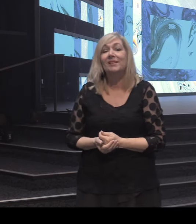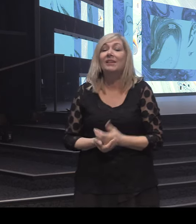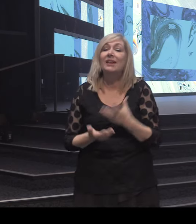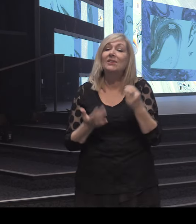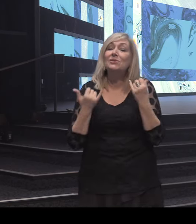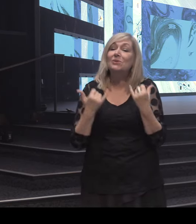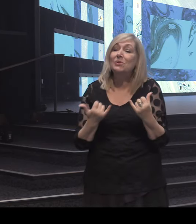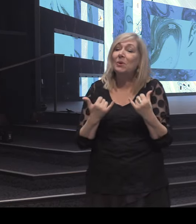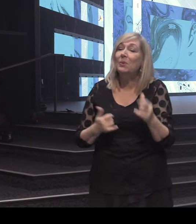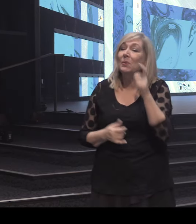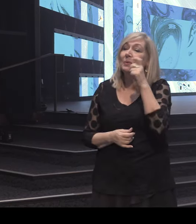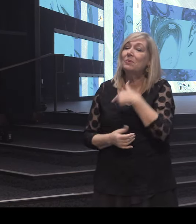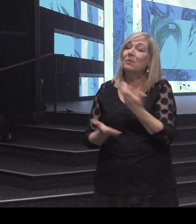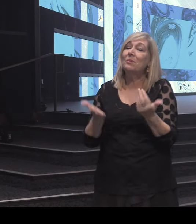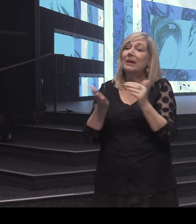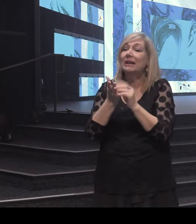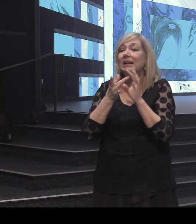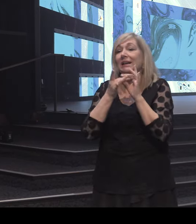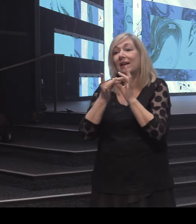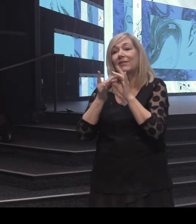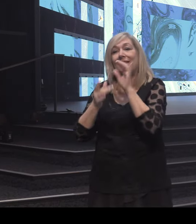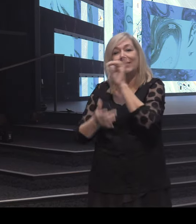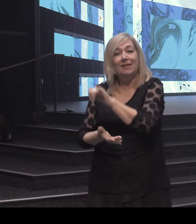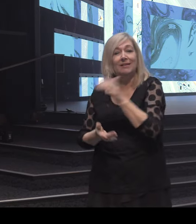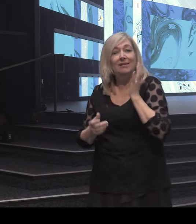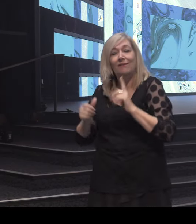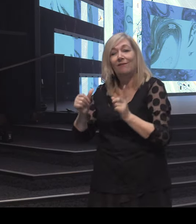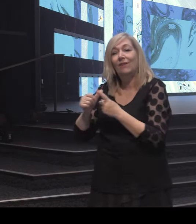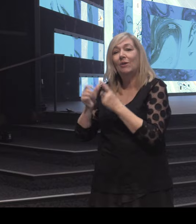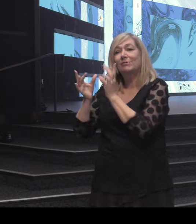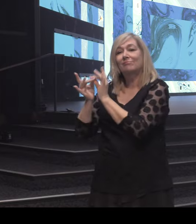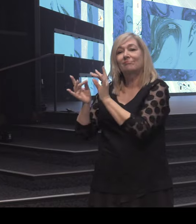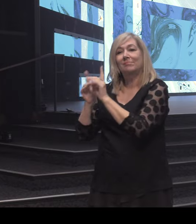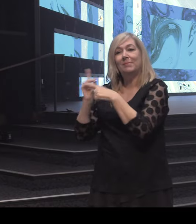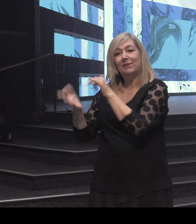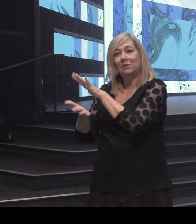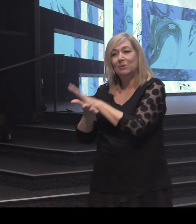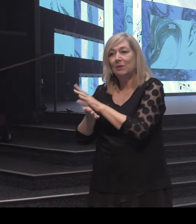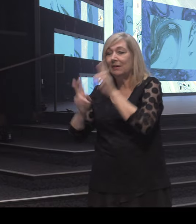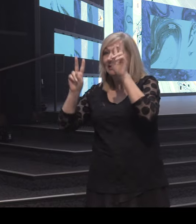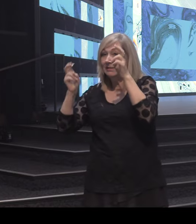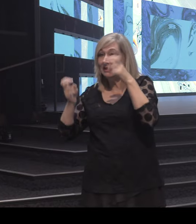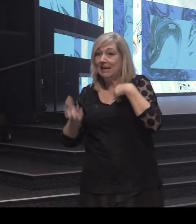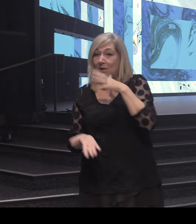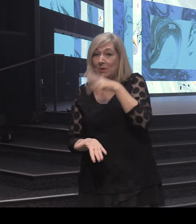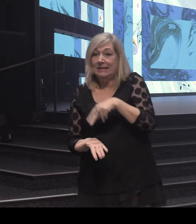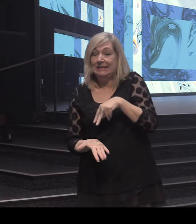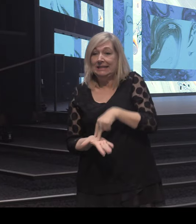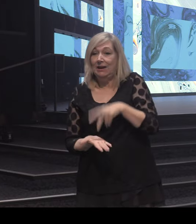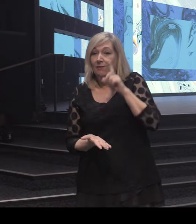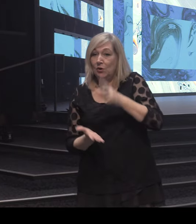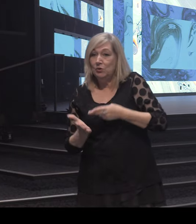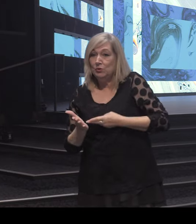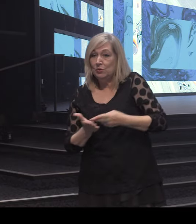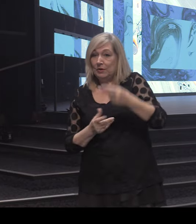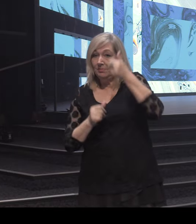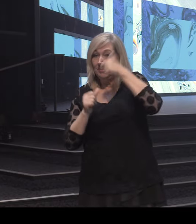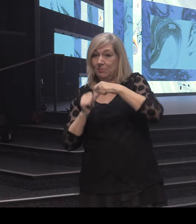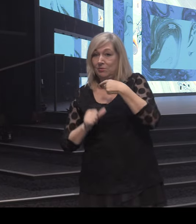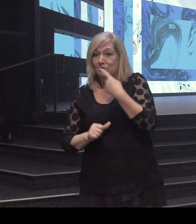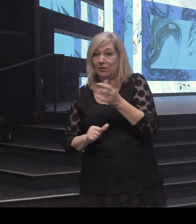And here's where I want to reconnect to that initial story. And that quote, I will stand for truth even if I stand